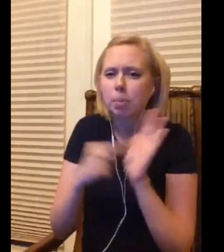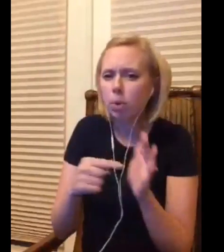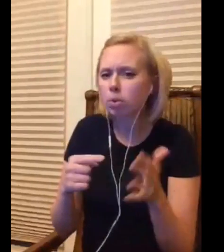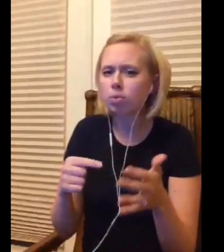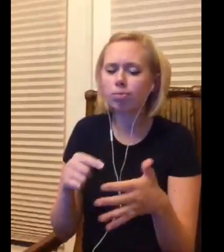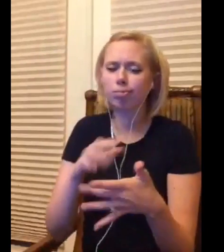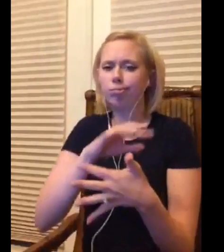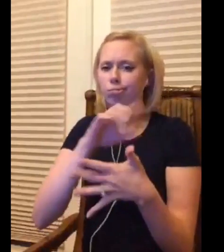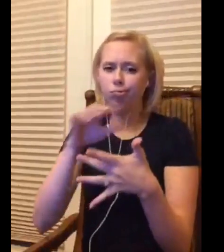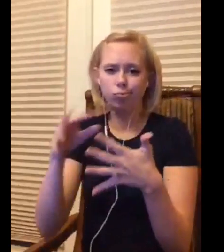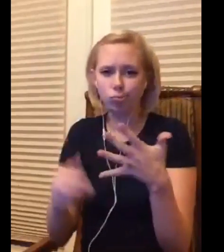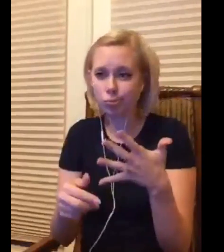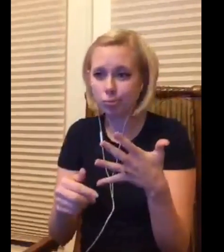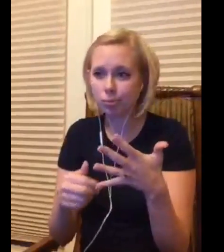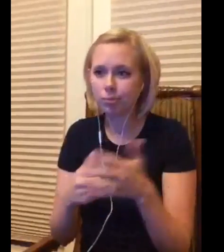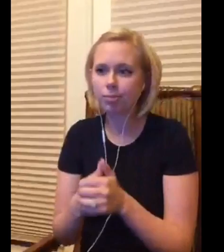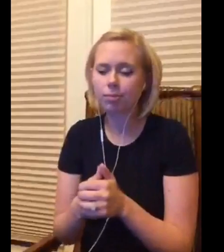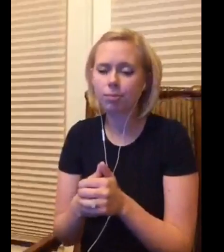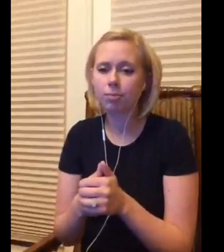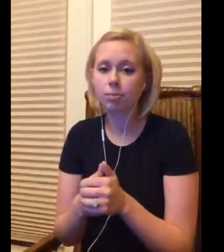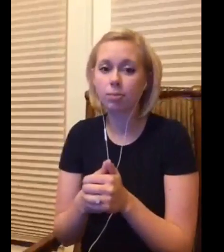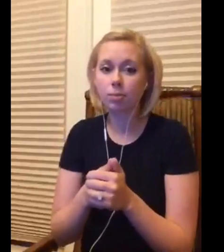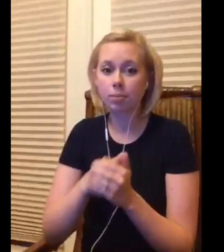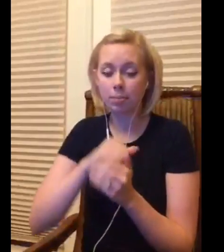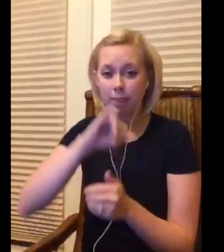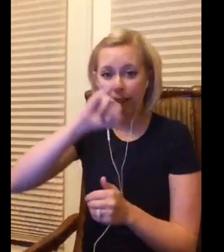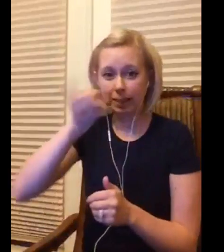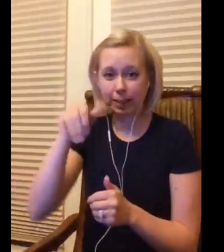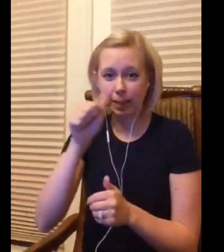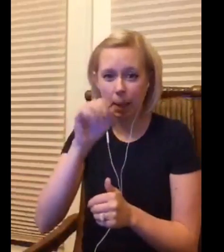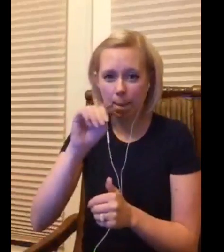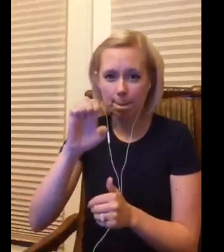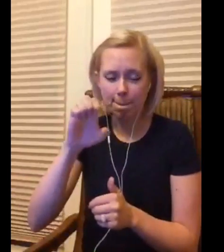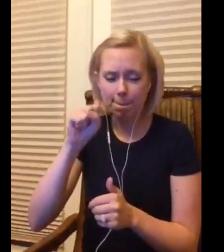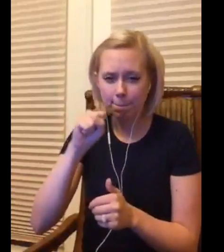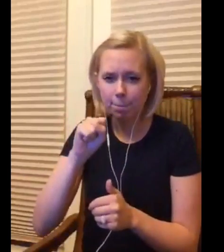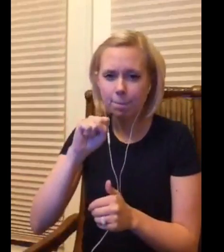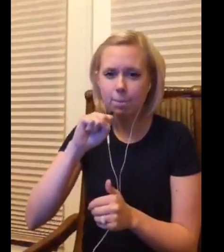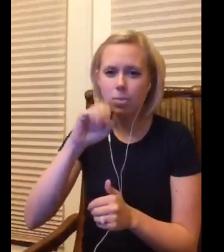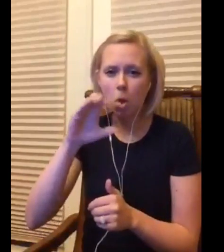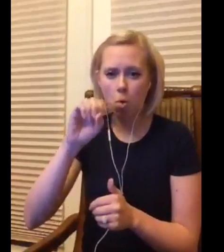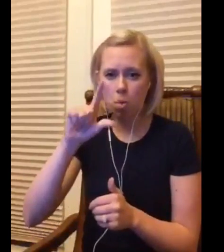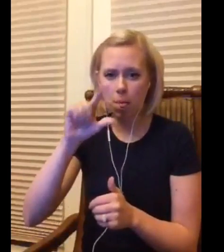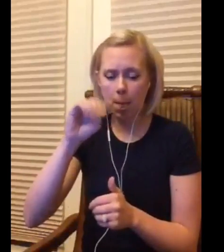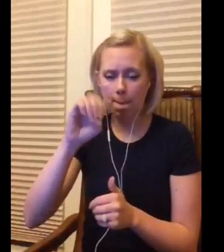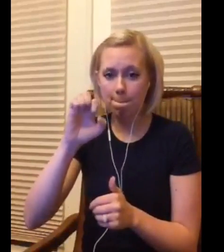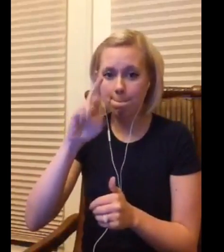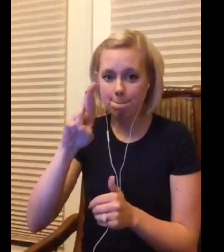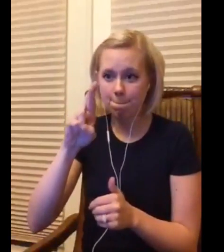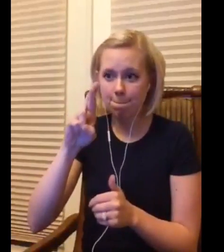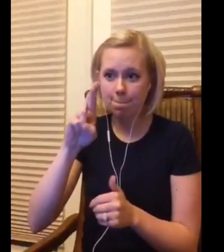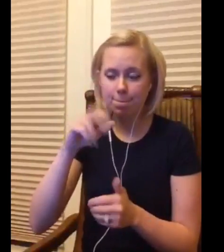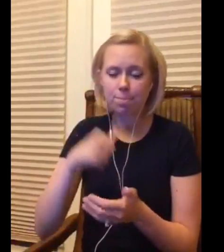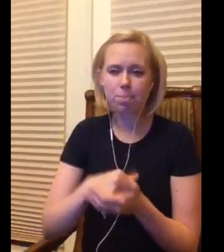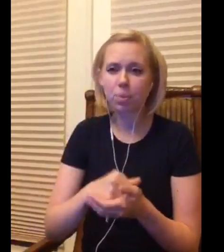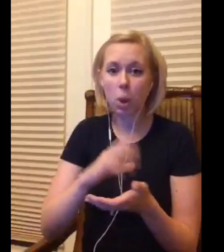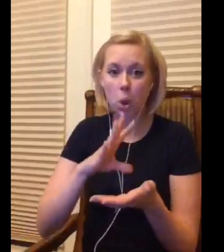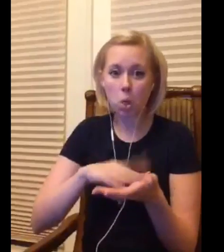Relationships. James Comer says that no significant learning can occur without a significant